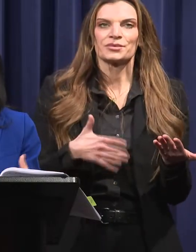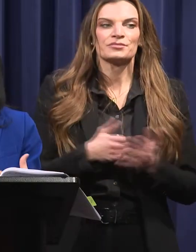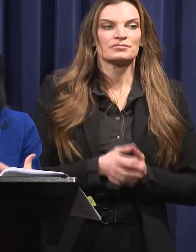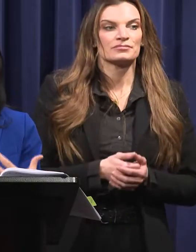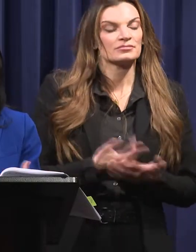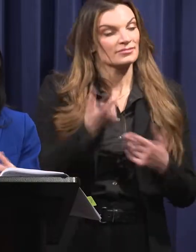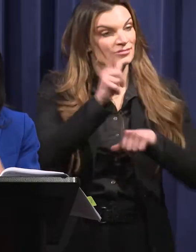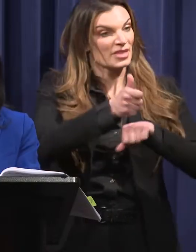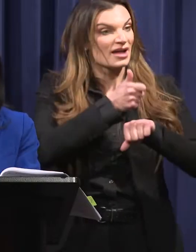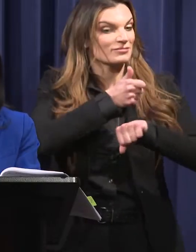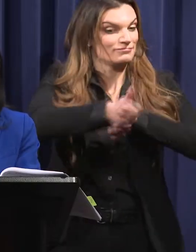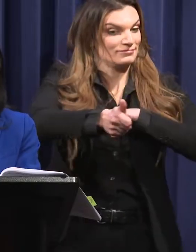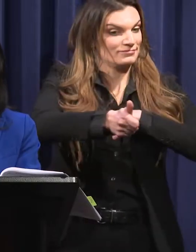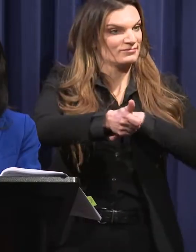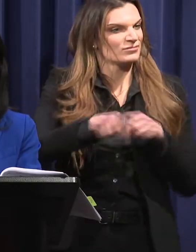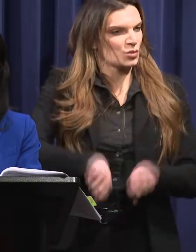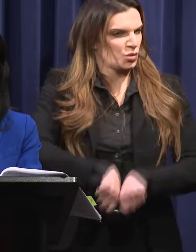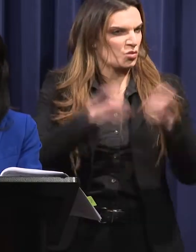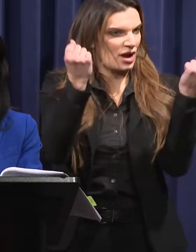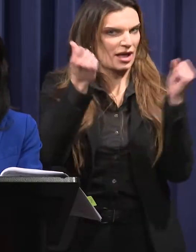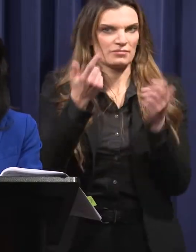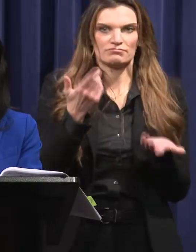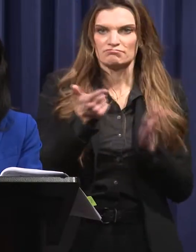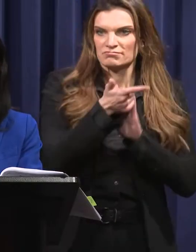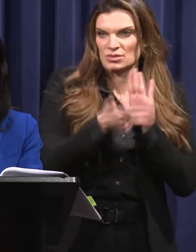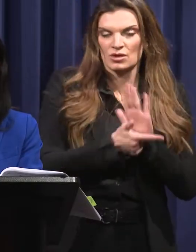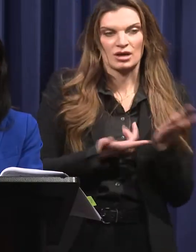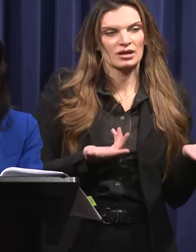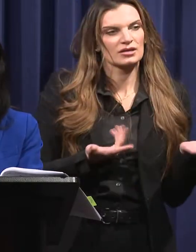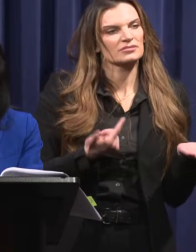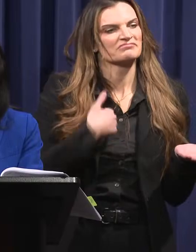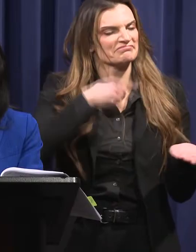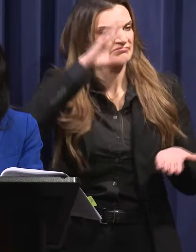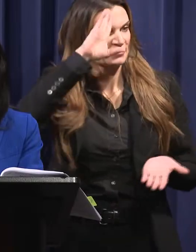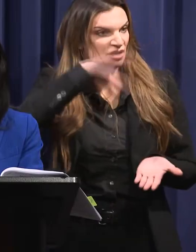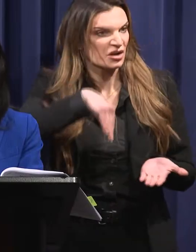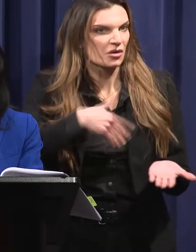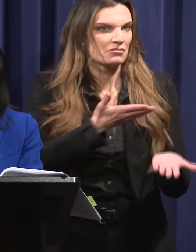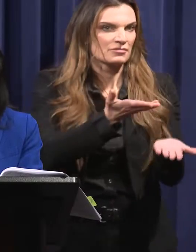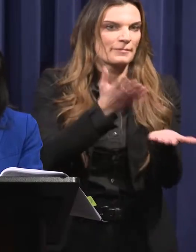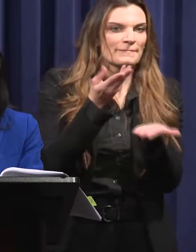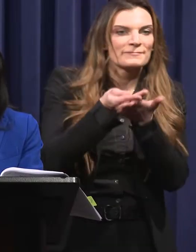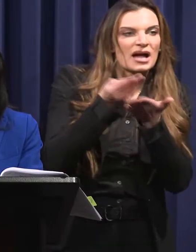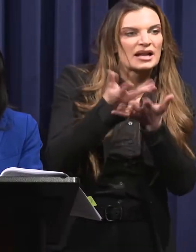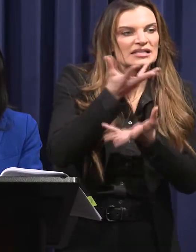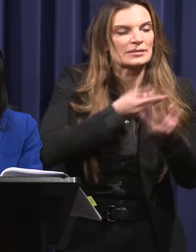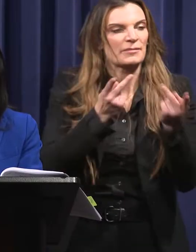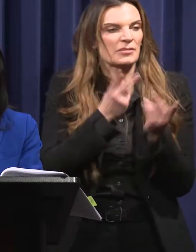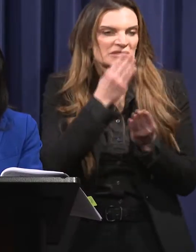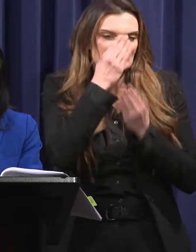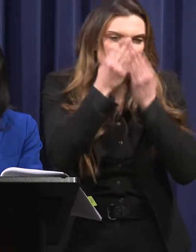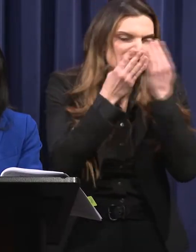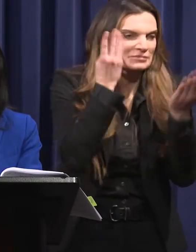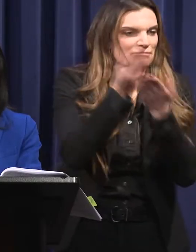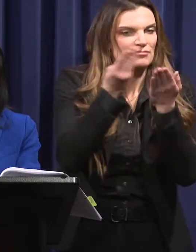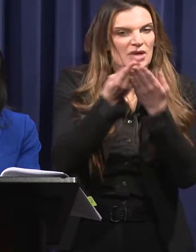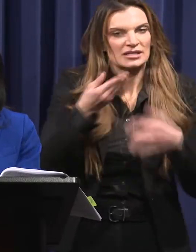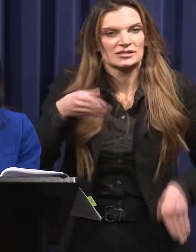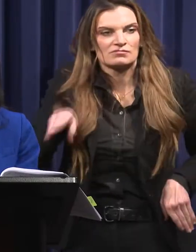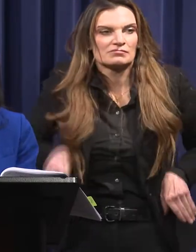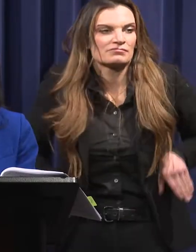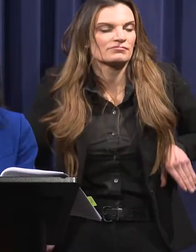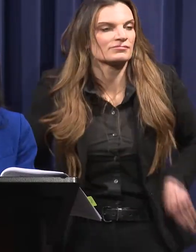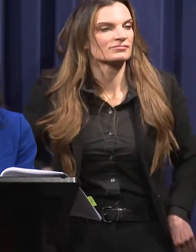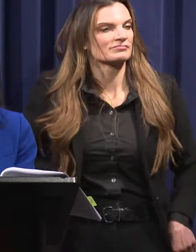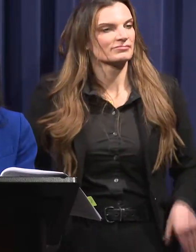were likely to occur. You know, the environment of money, influence, power, and the feeble